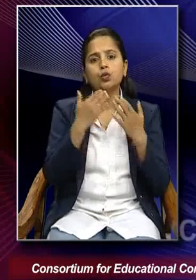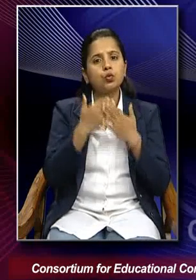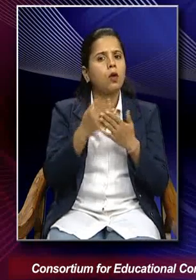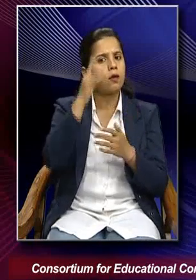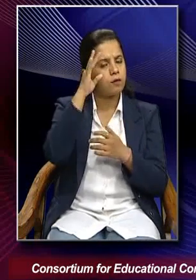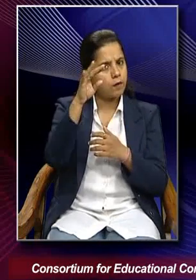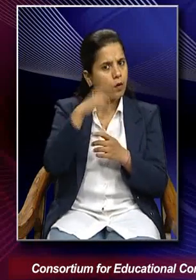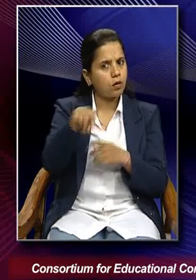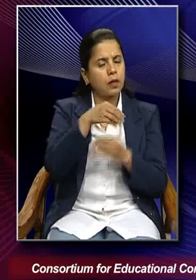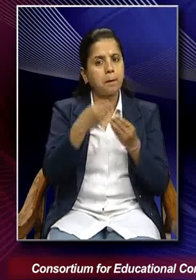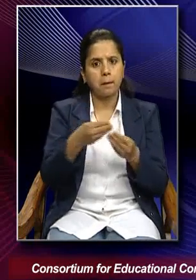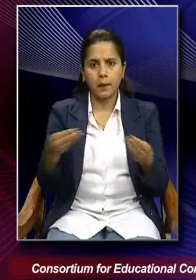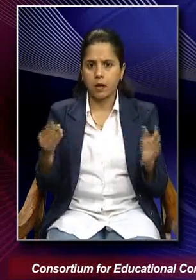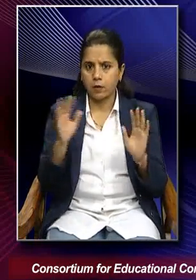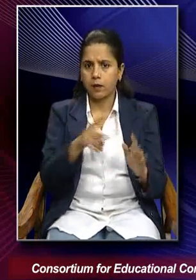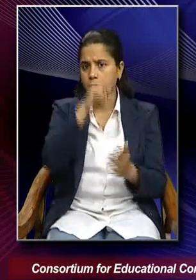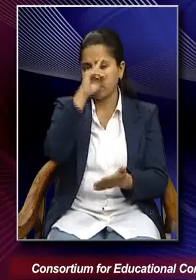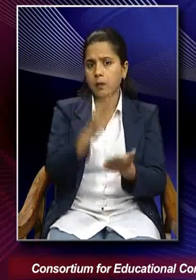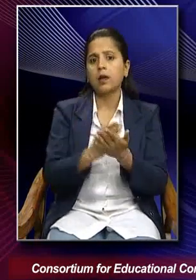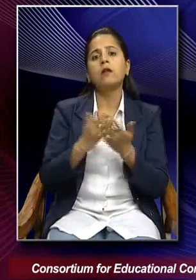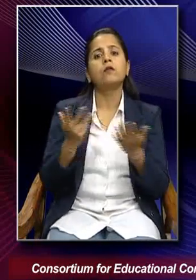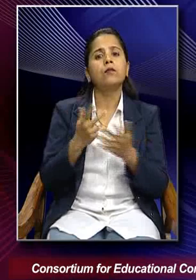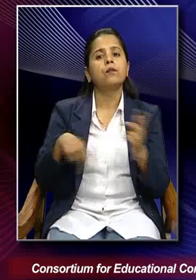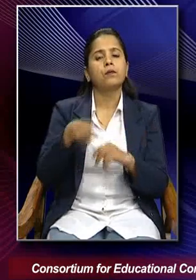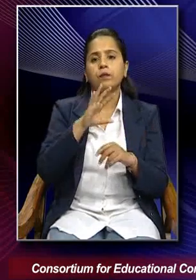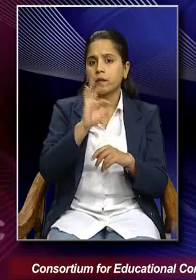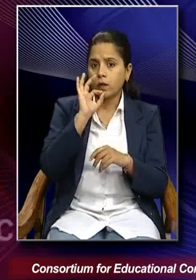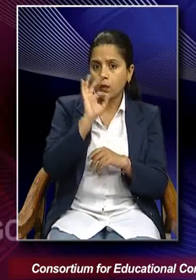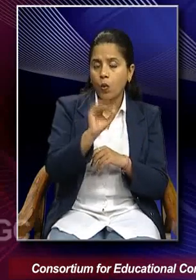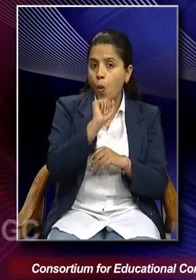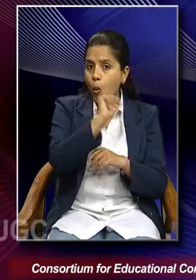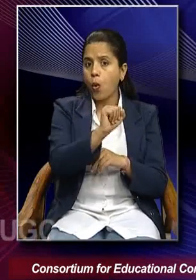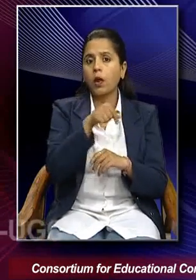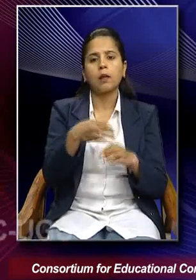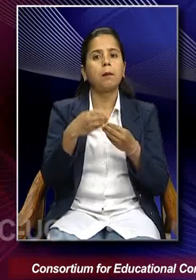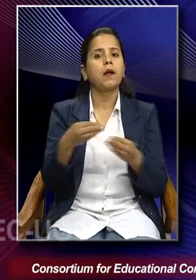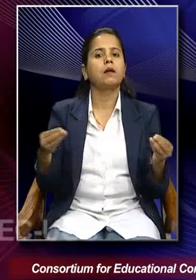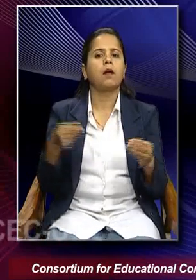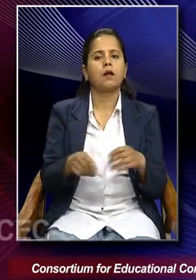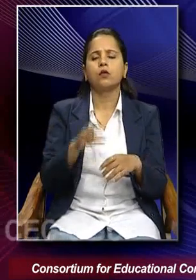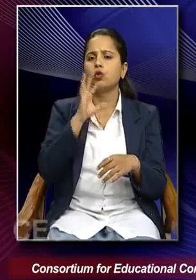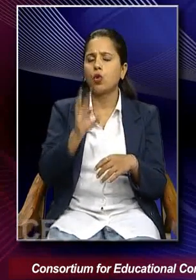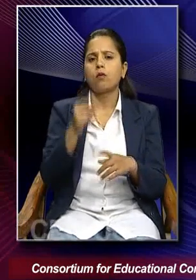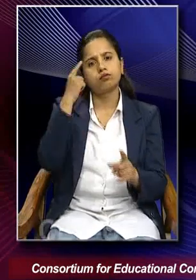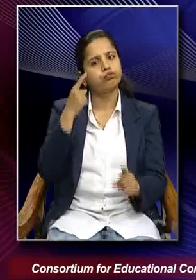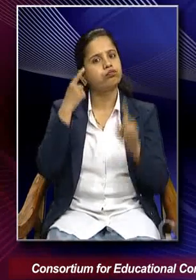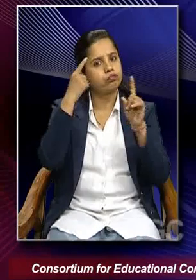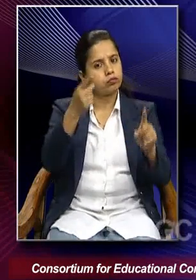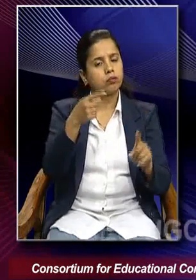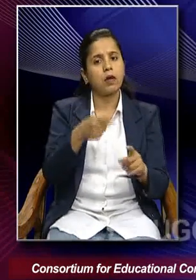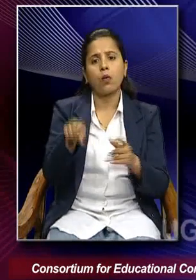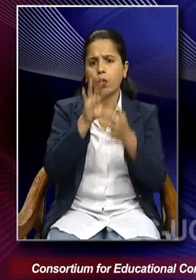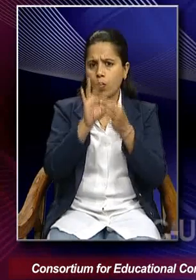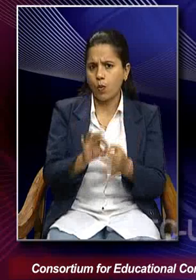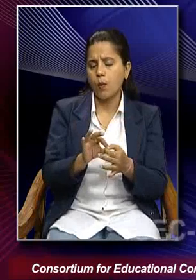is materialistic, because it believes in that it is the material that is the ultimate reality, matter being the